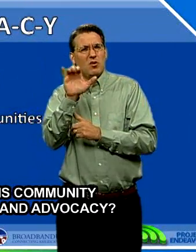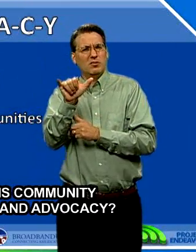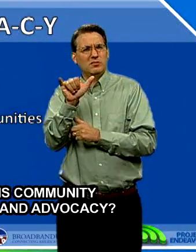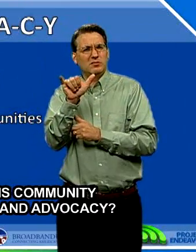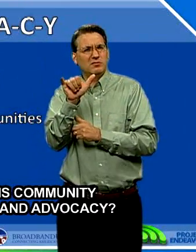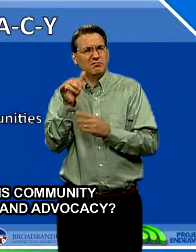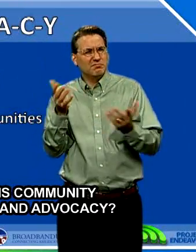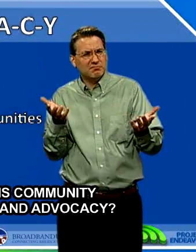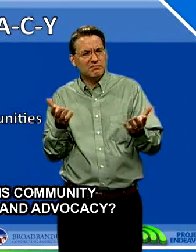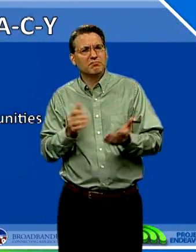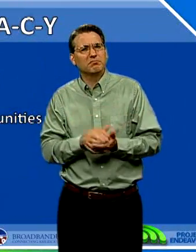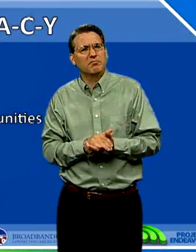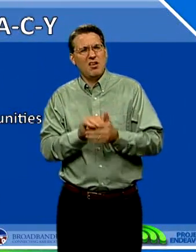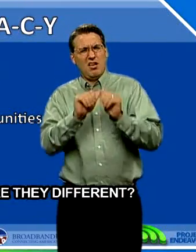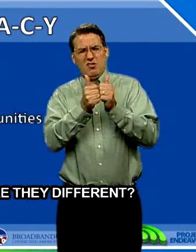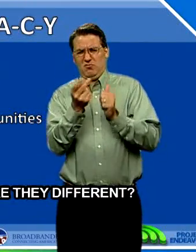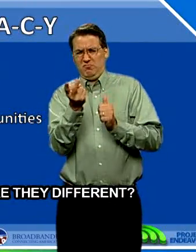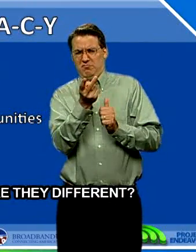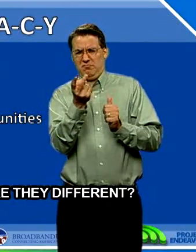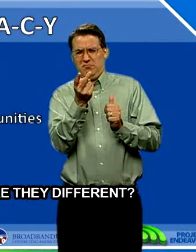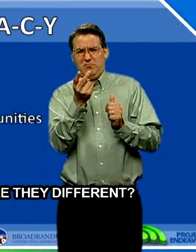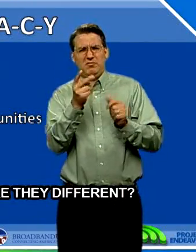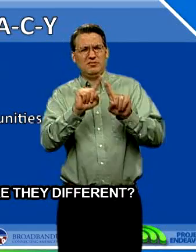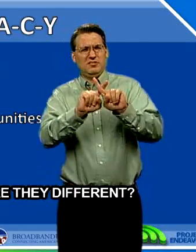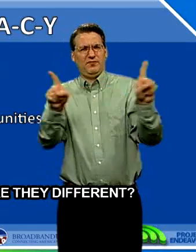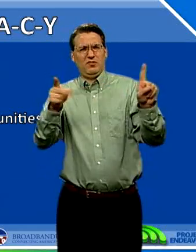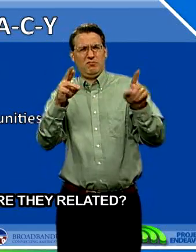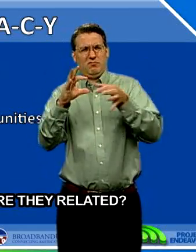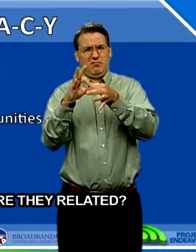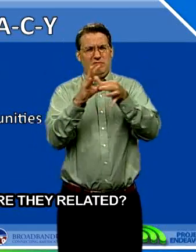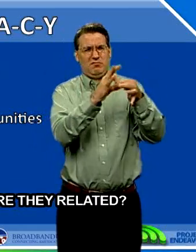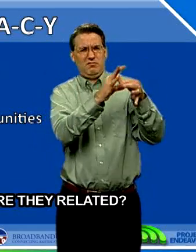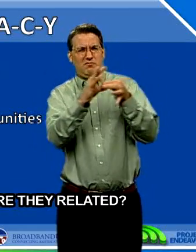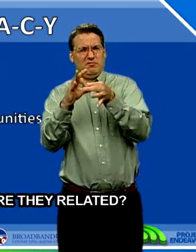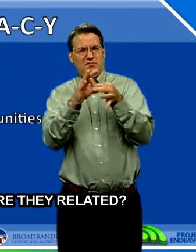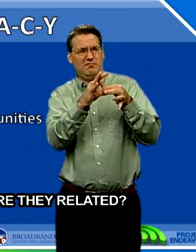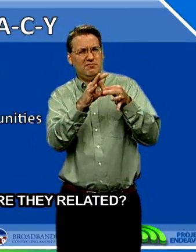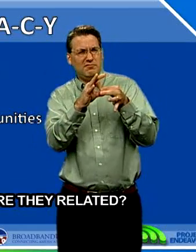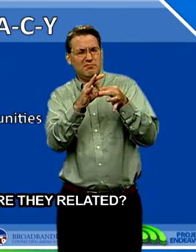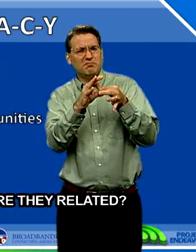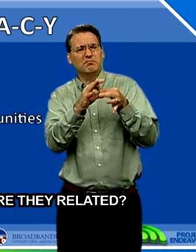advocacy? How are they different and how are they related?